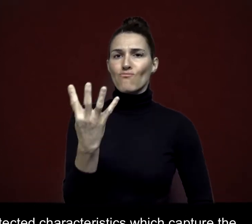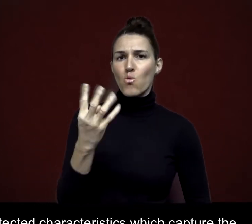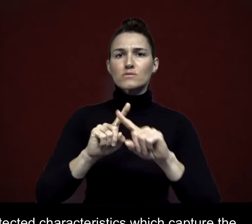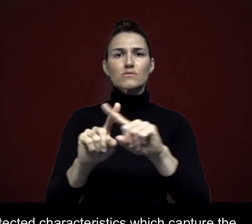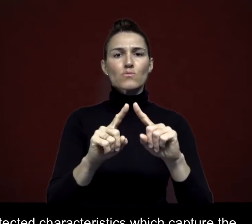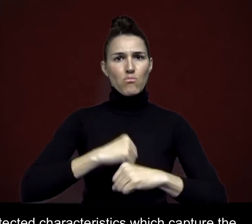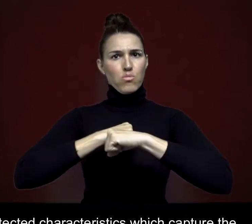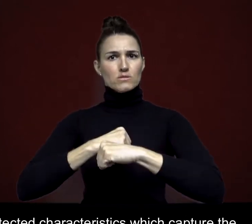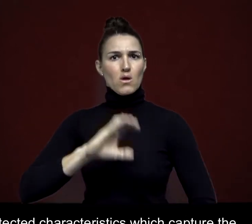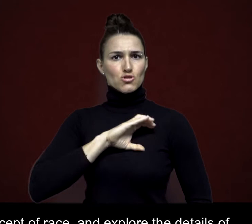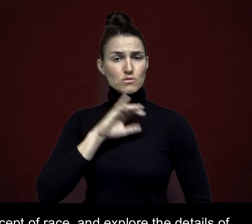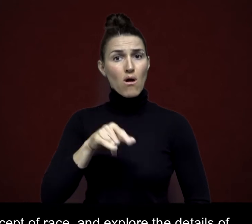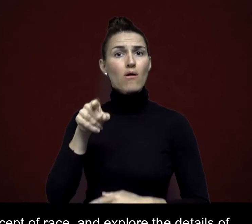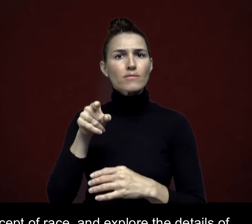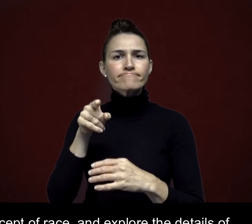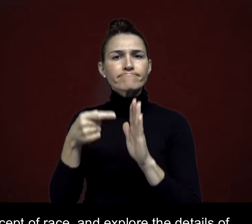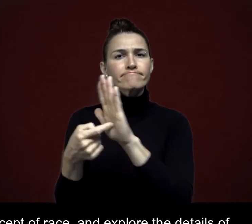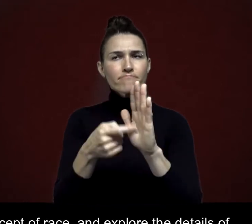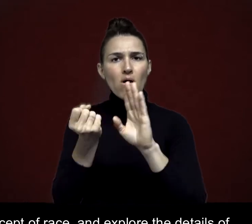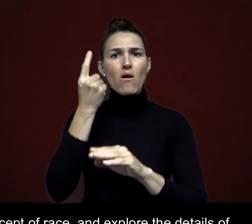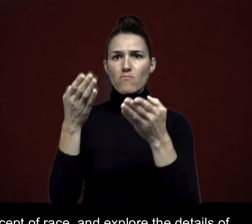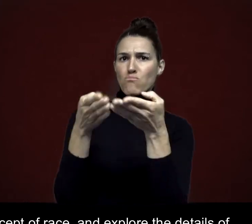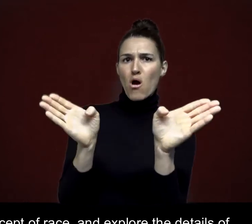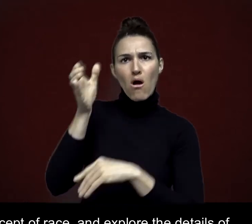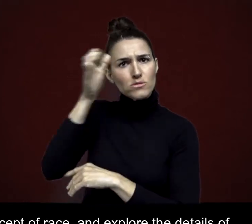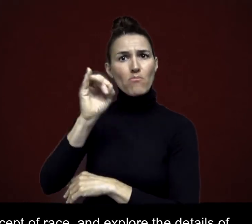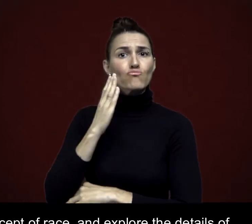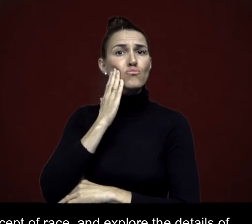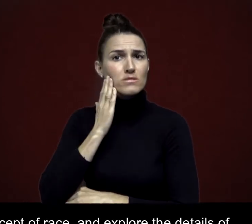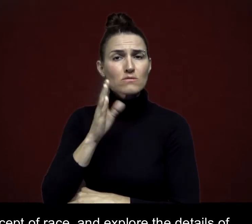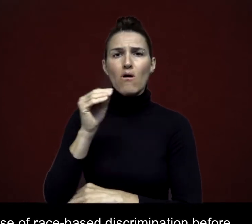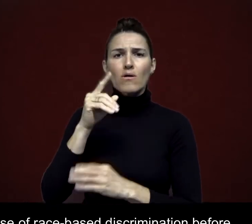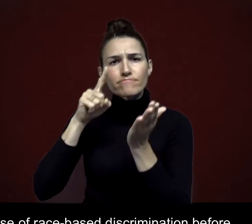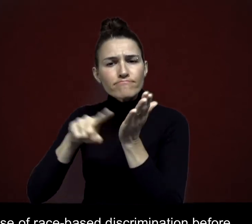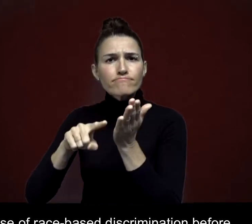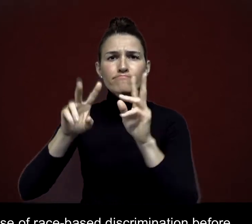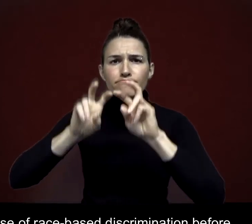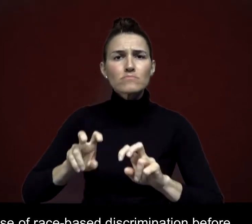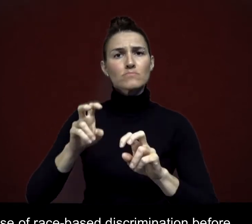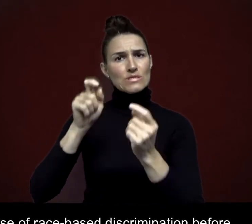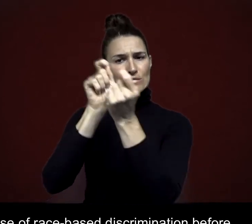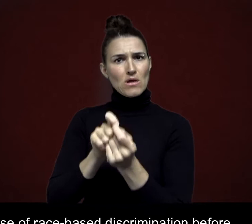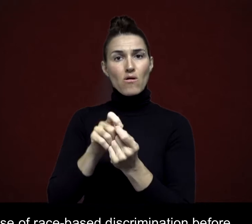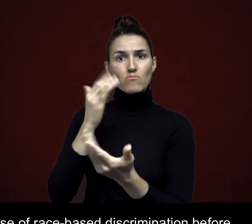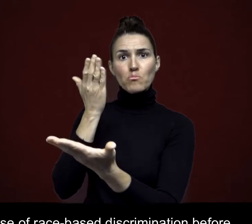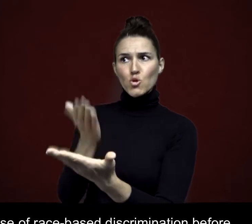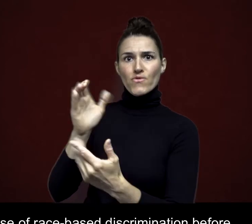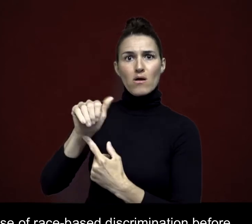characteristics which capture the broader concept of race and explore the details of proving a case of race-based discrimination before